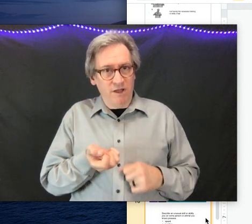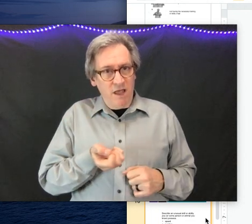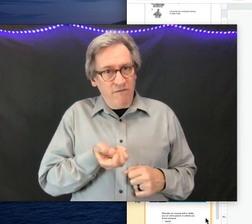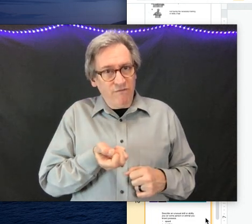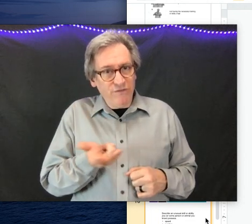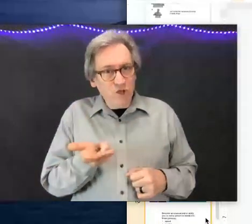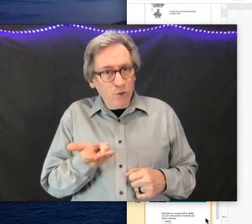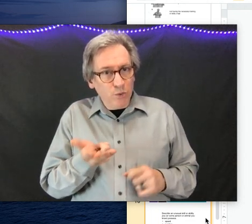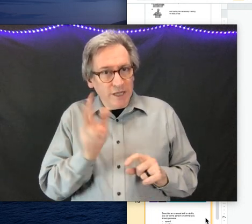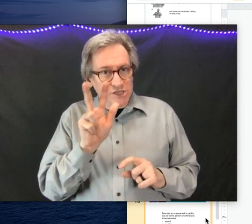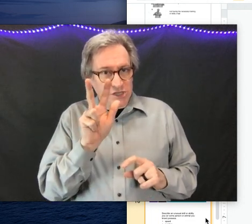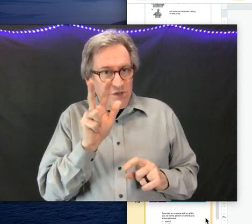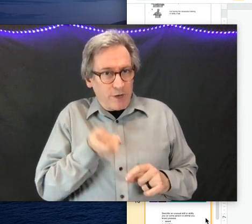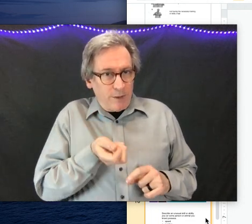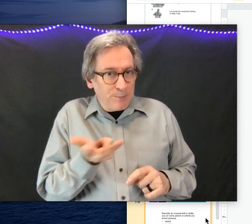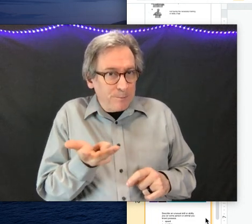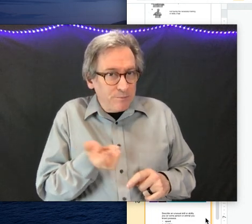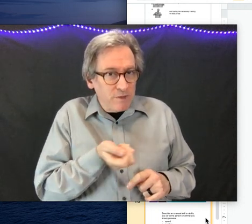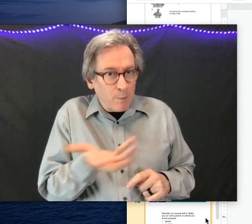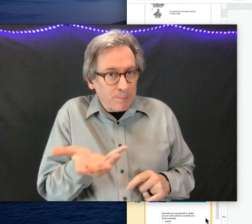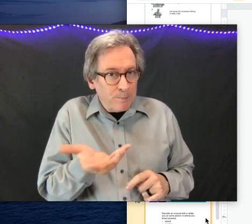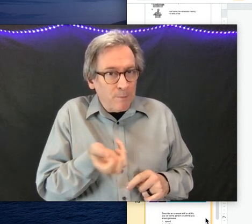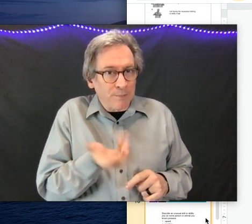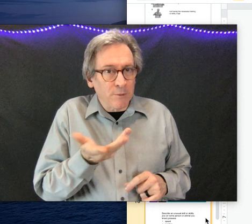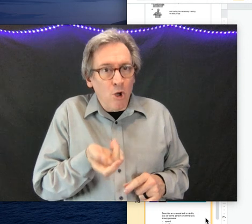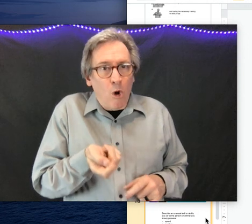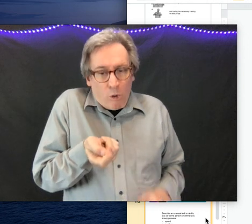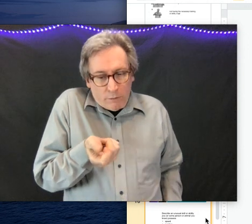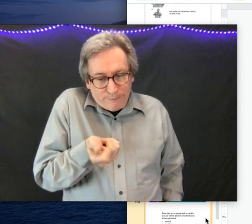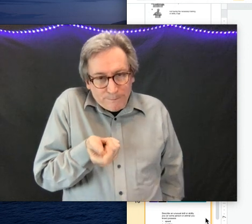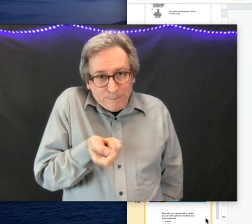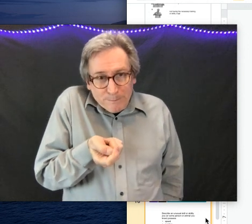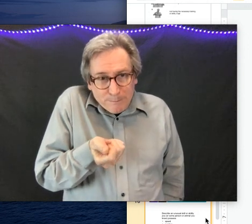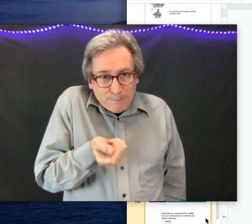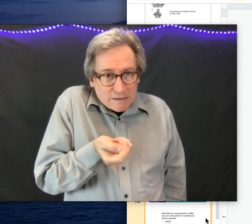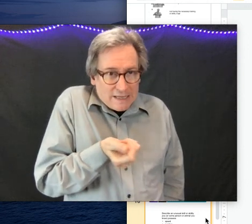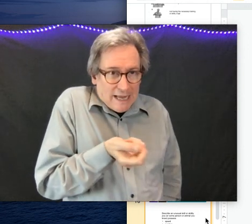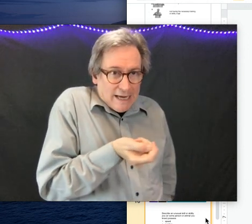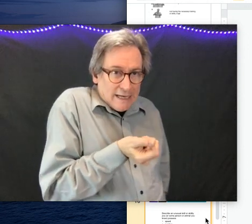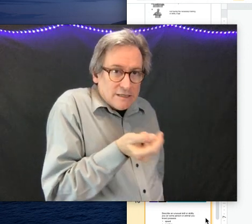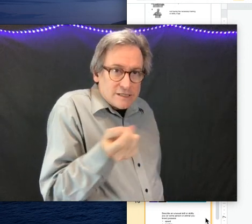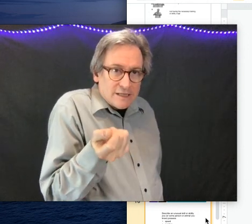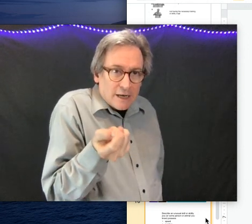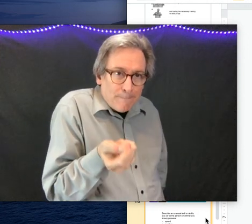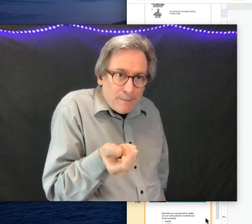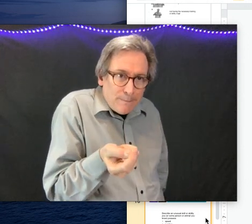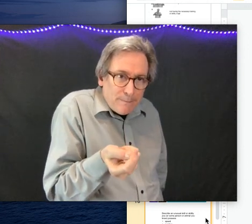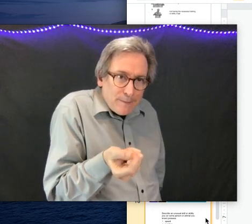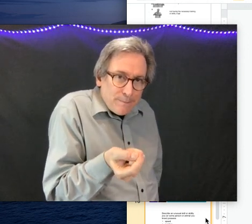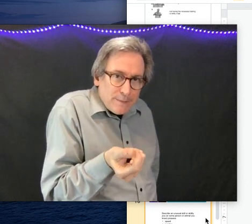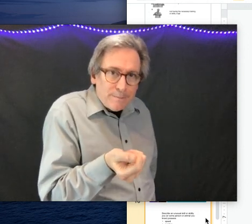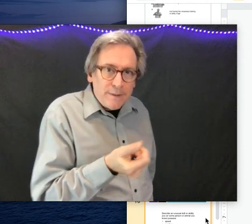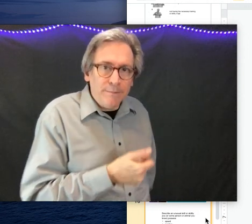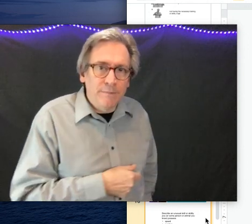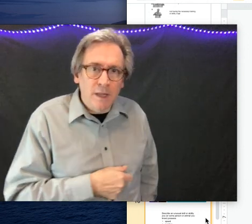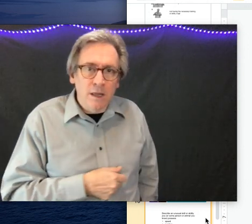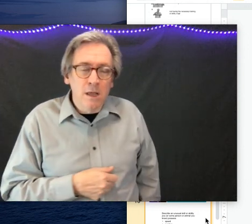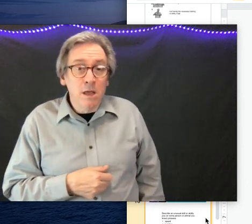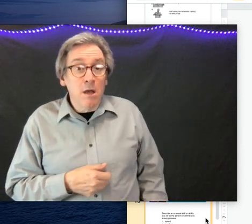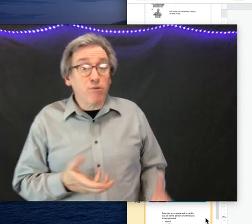5. Few is just 3. Or barely any, just the little beep, beep, beep,